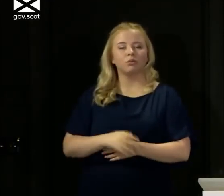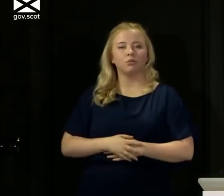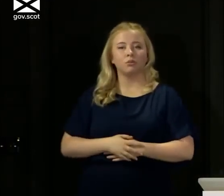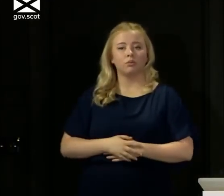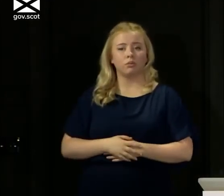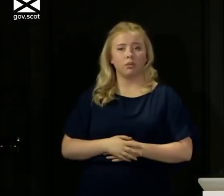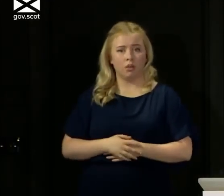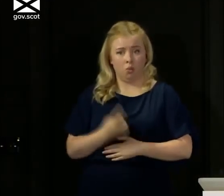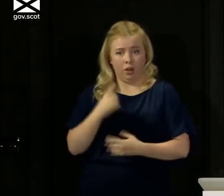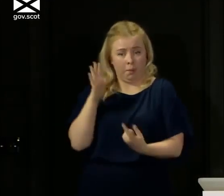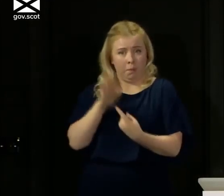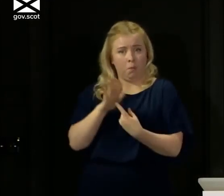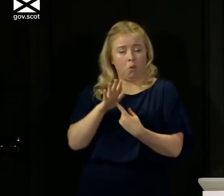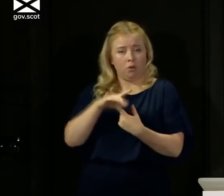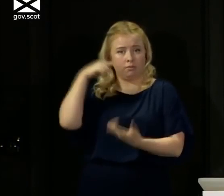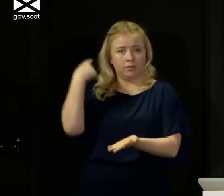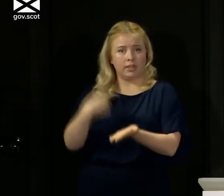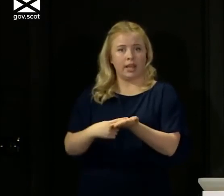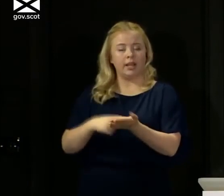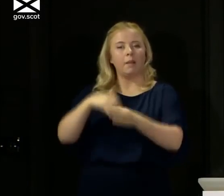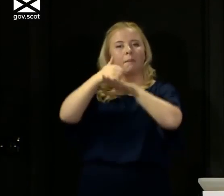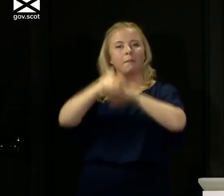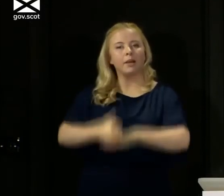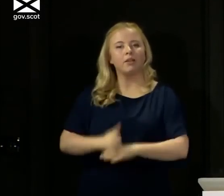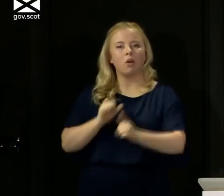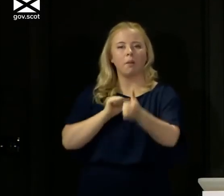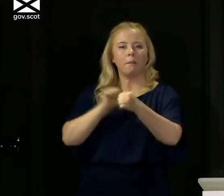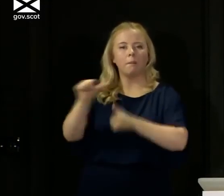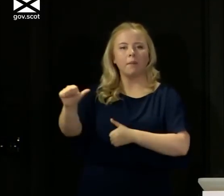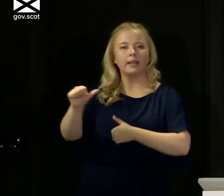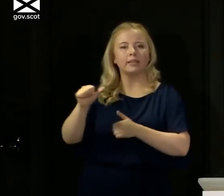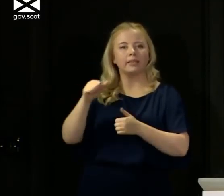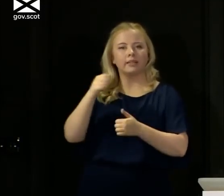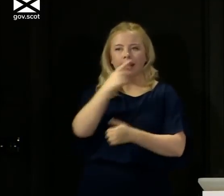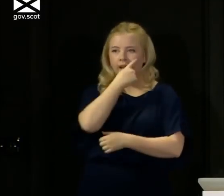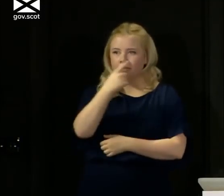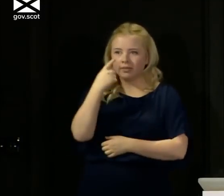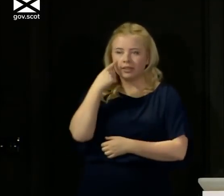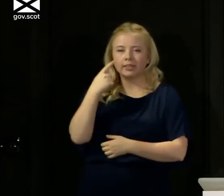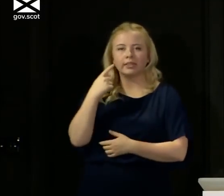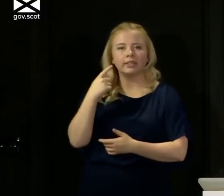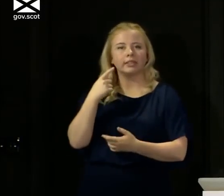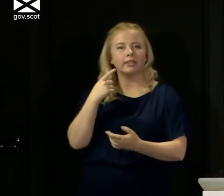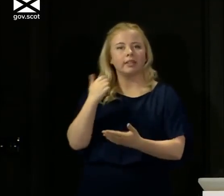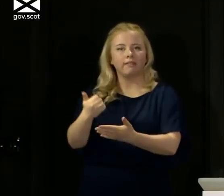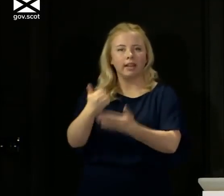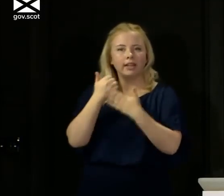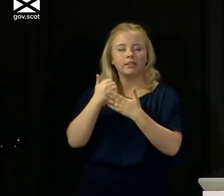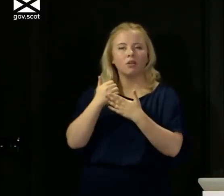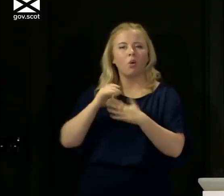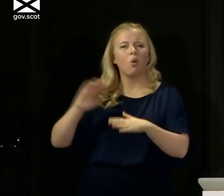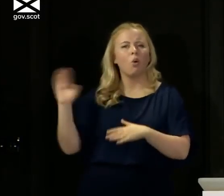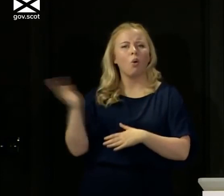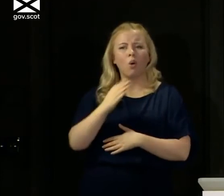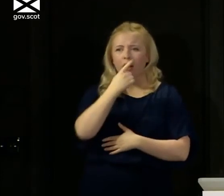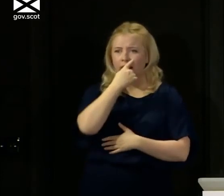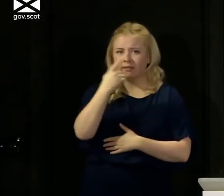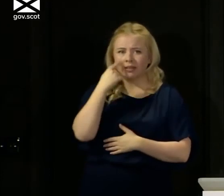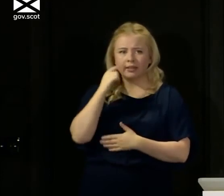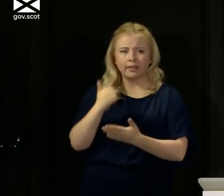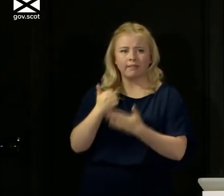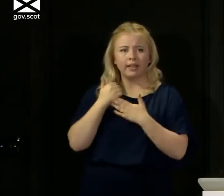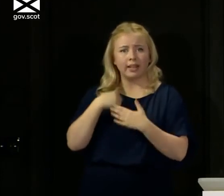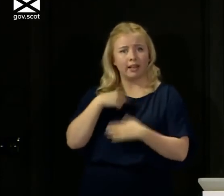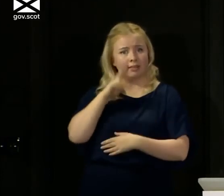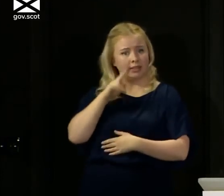It's one that it is important to make on the basis of the best evidence and advice. And all of the advice and evidence that I've seen so